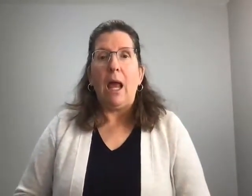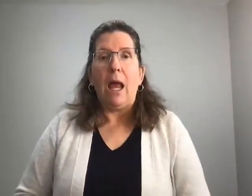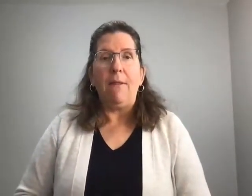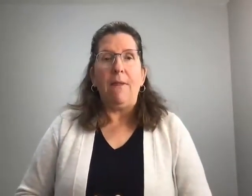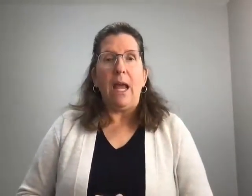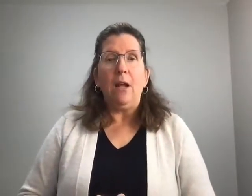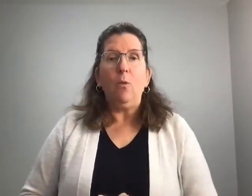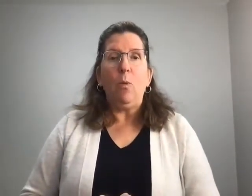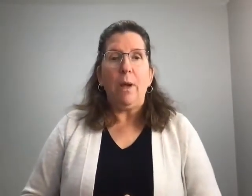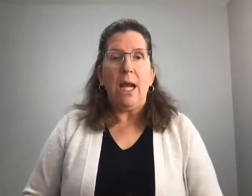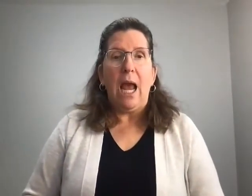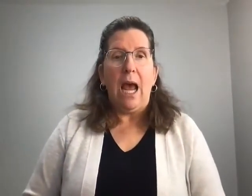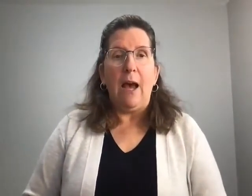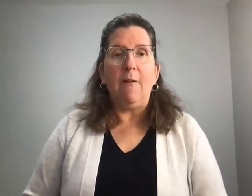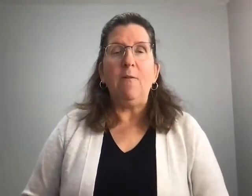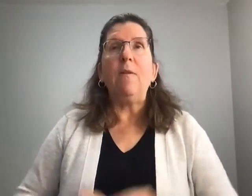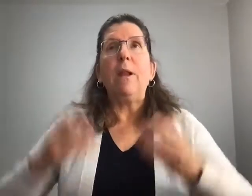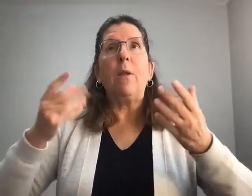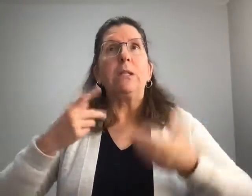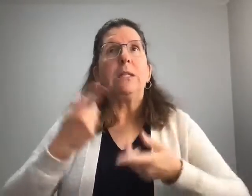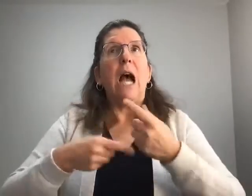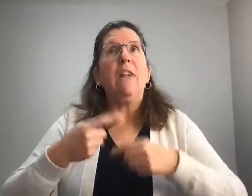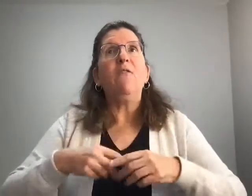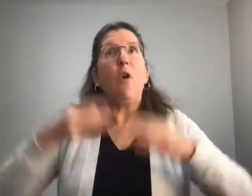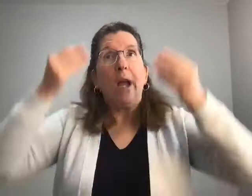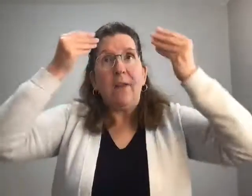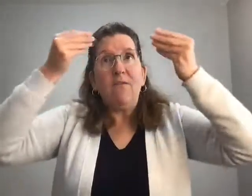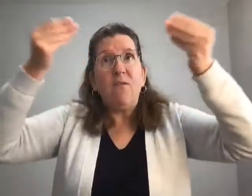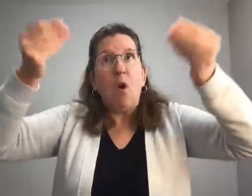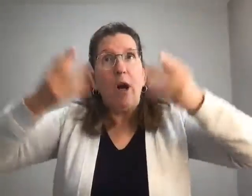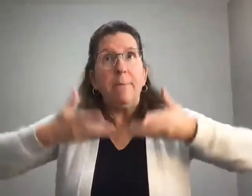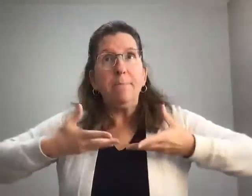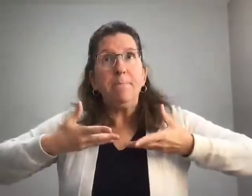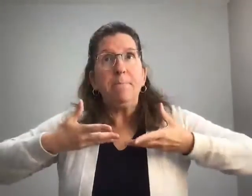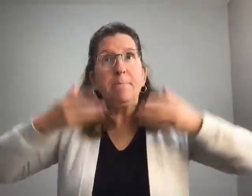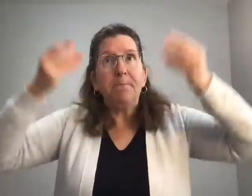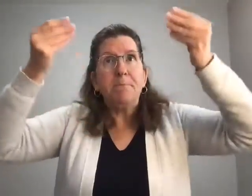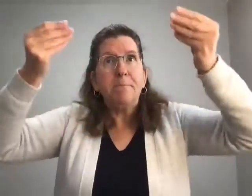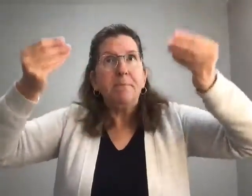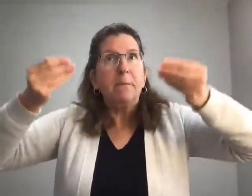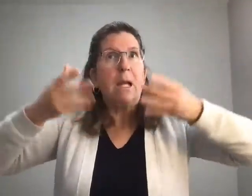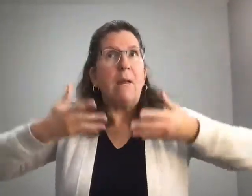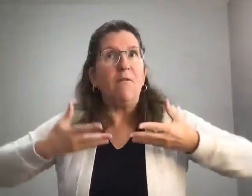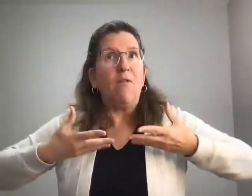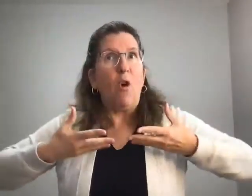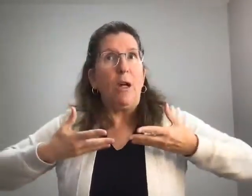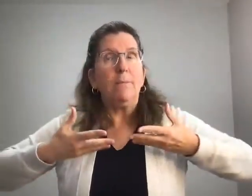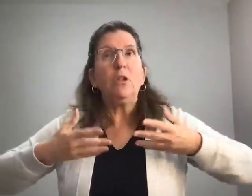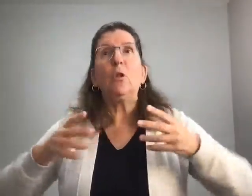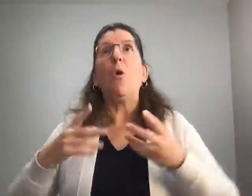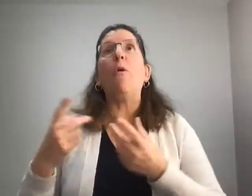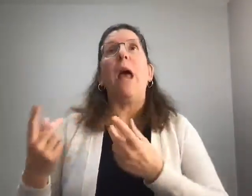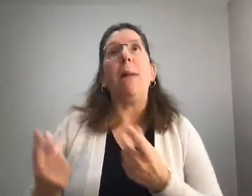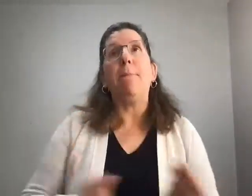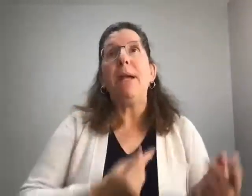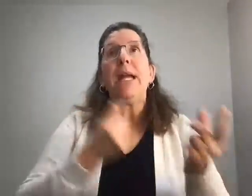And then we have the sign for inform. Inform. So that bee